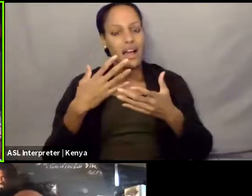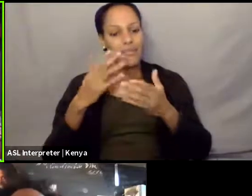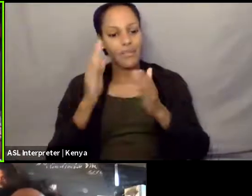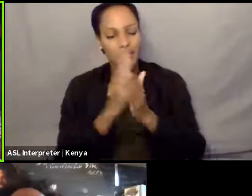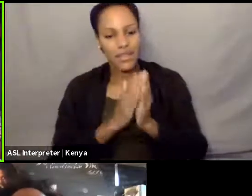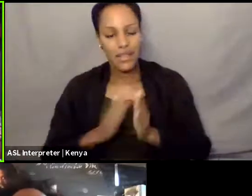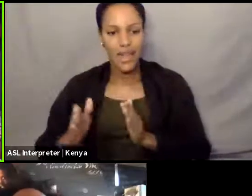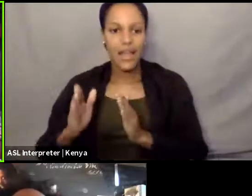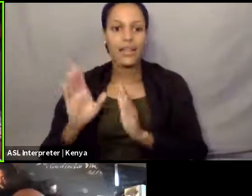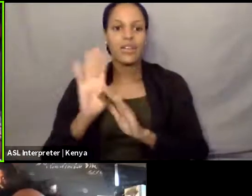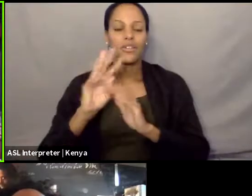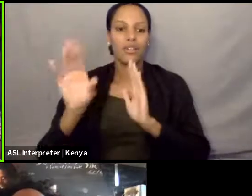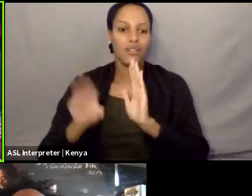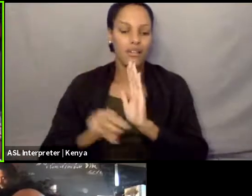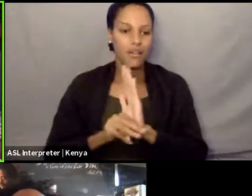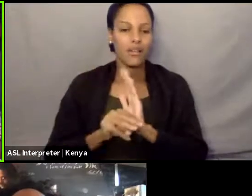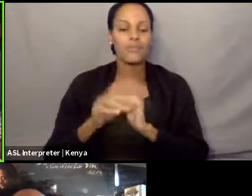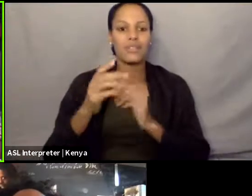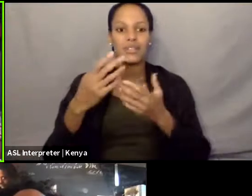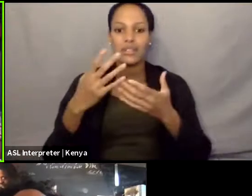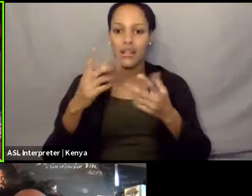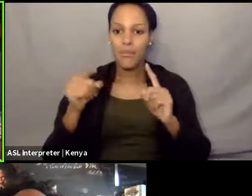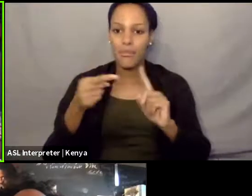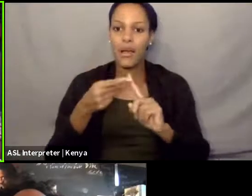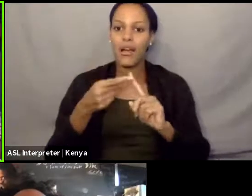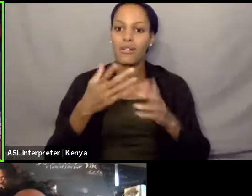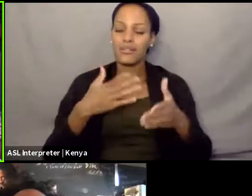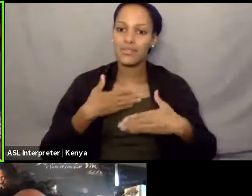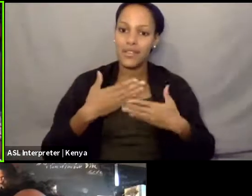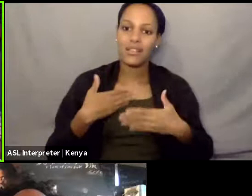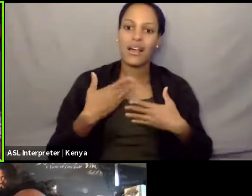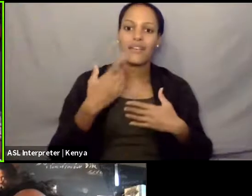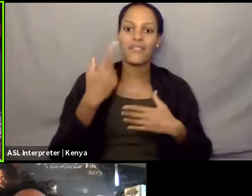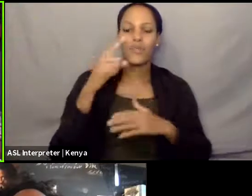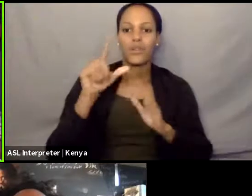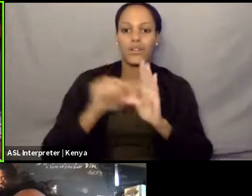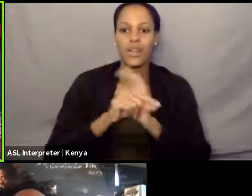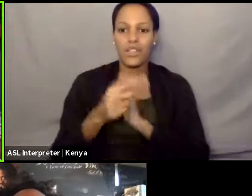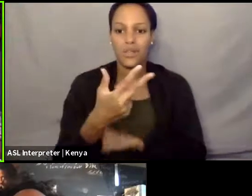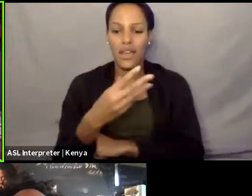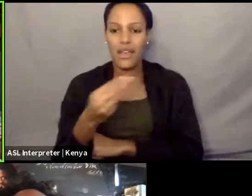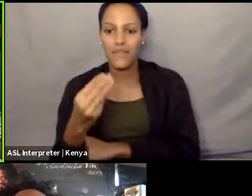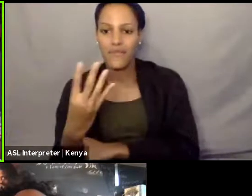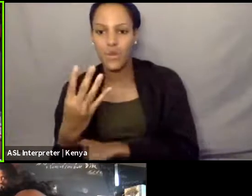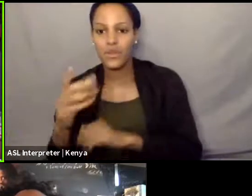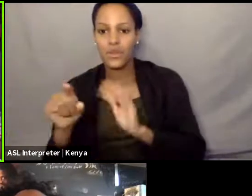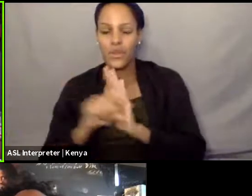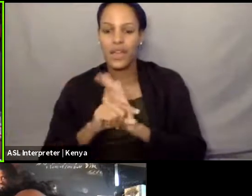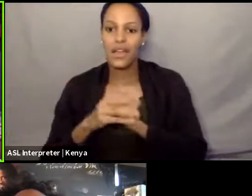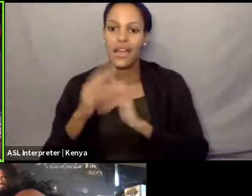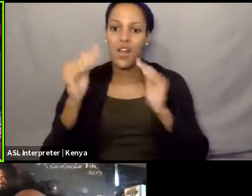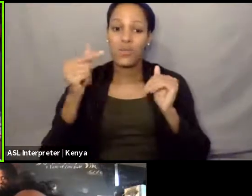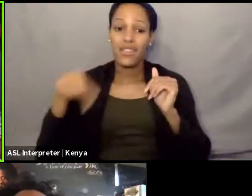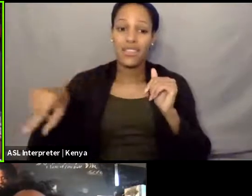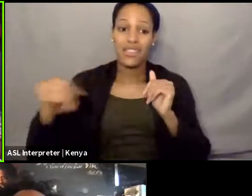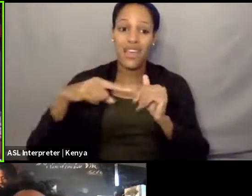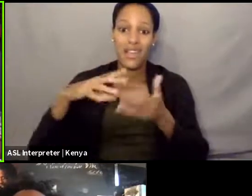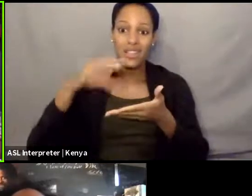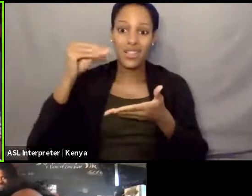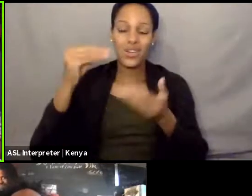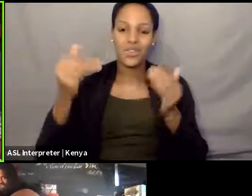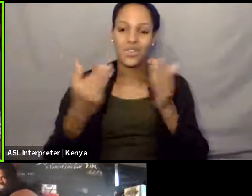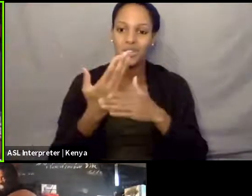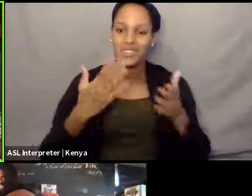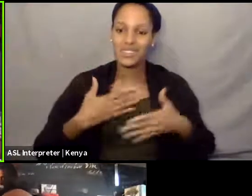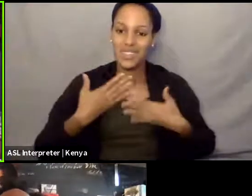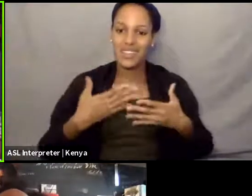graders about childhood delights from the 19th through 21st centuries, and I hope they too learn new delights. And whoop whoop from